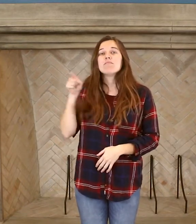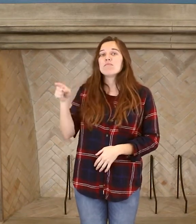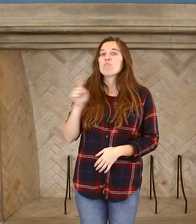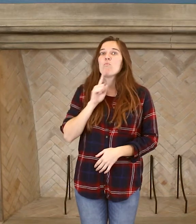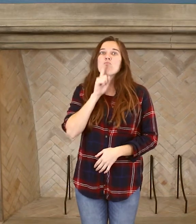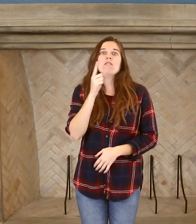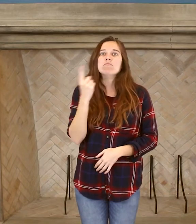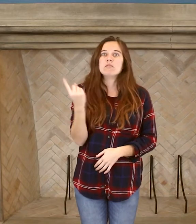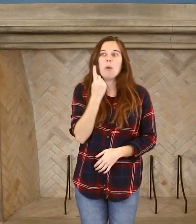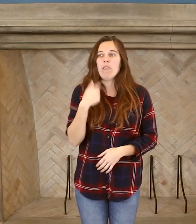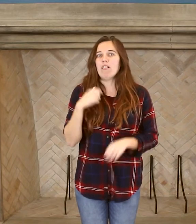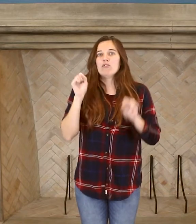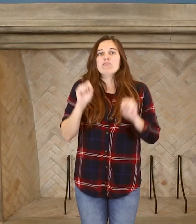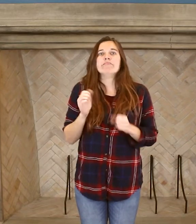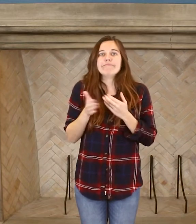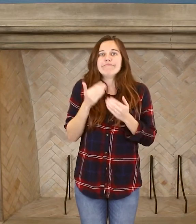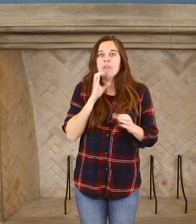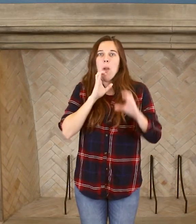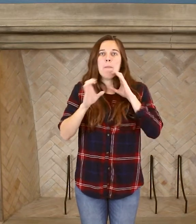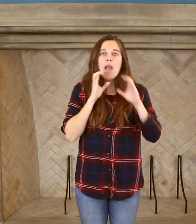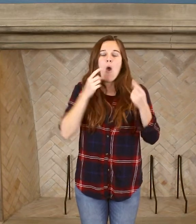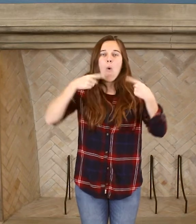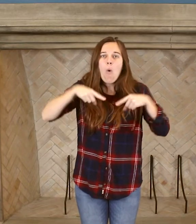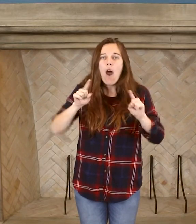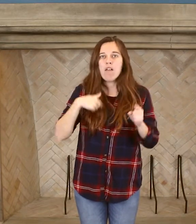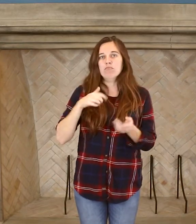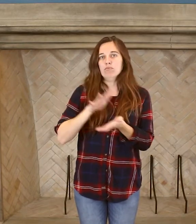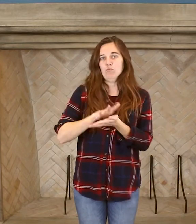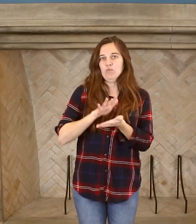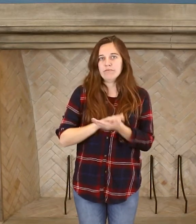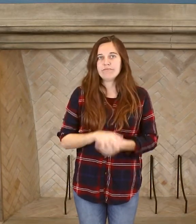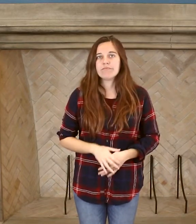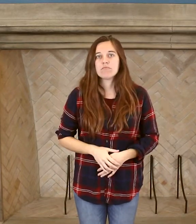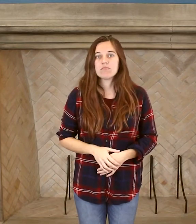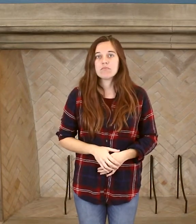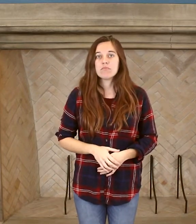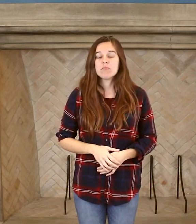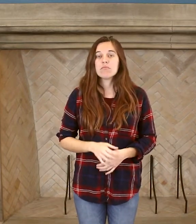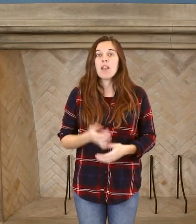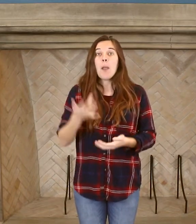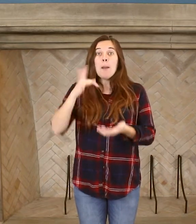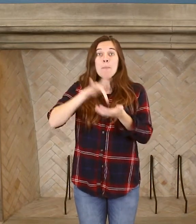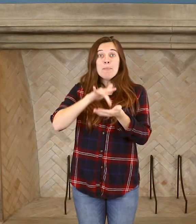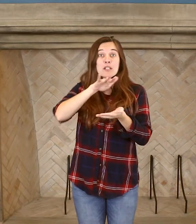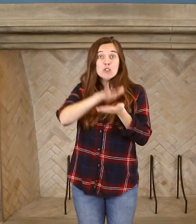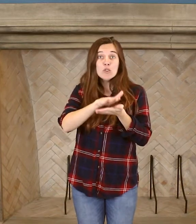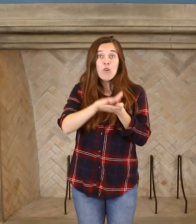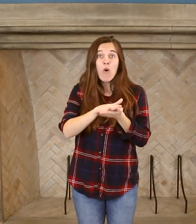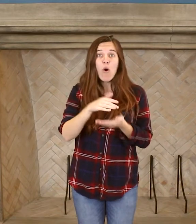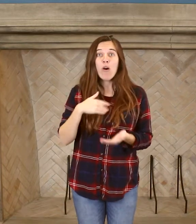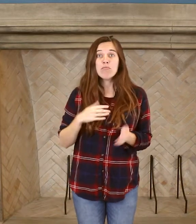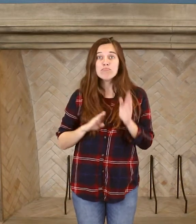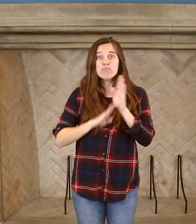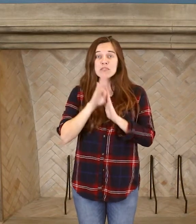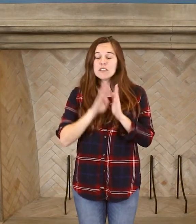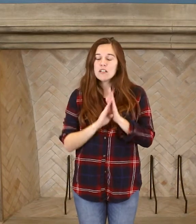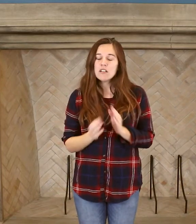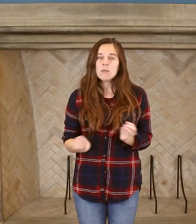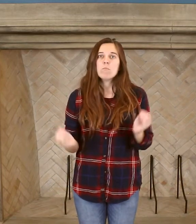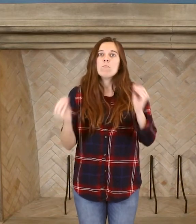day. It was easy for me to communicate with her at school. In middle school, I started to